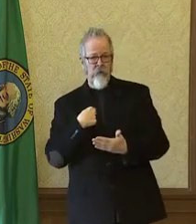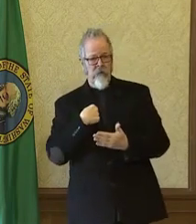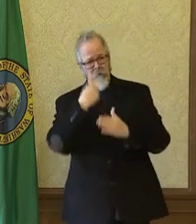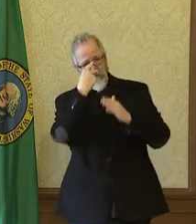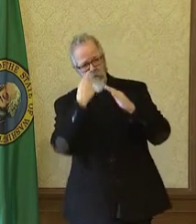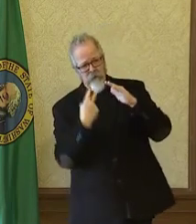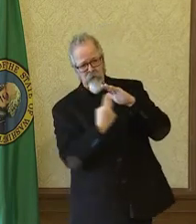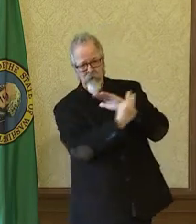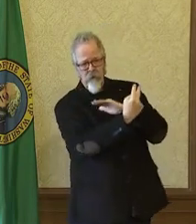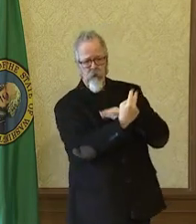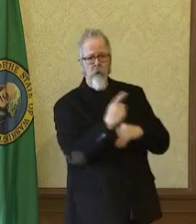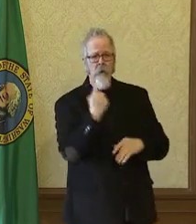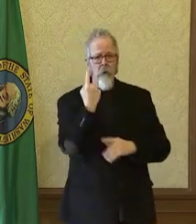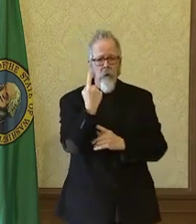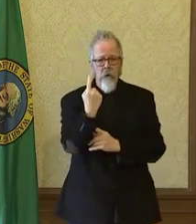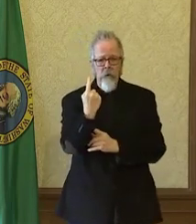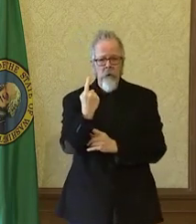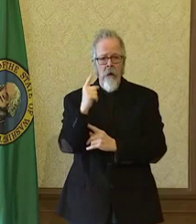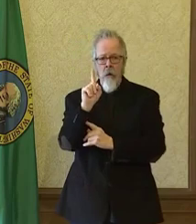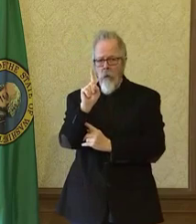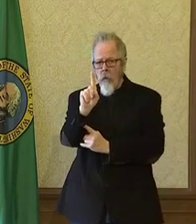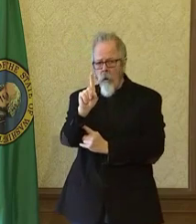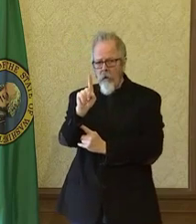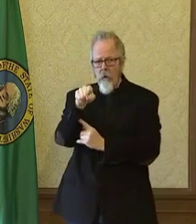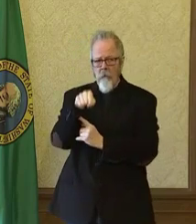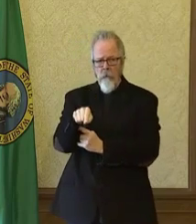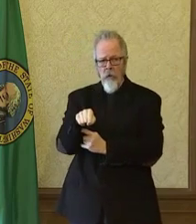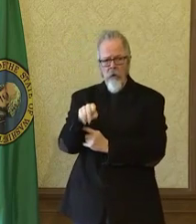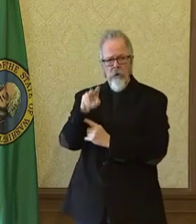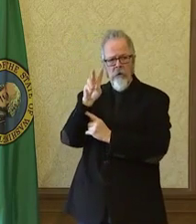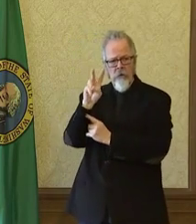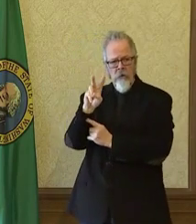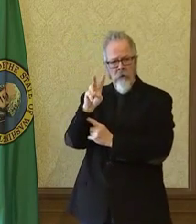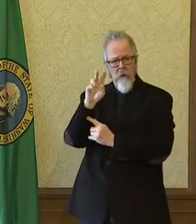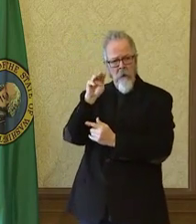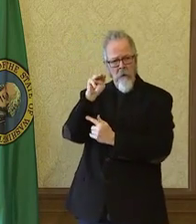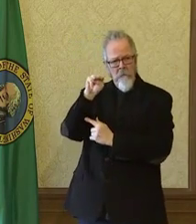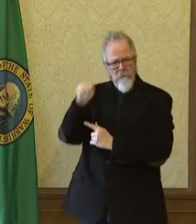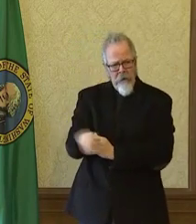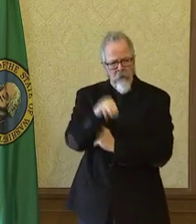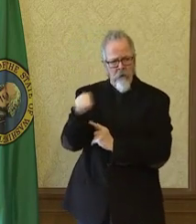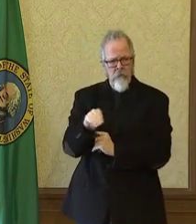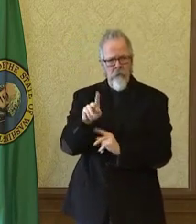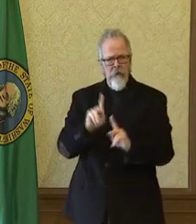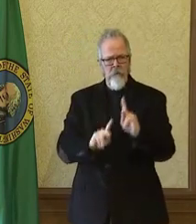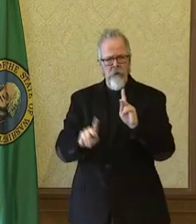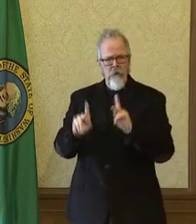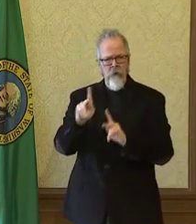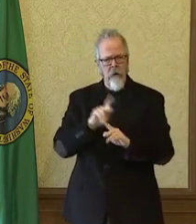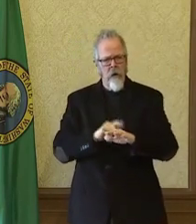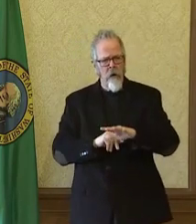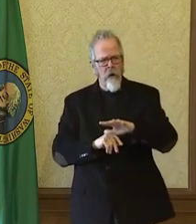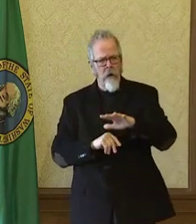So I hope you might give consideration to helping to that at the Washington Food Fund. And you can find that at